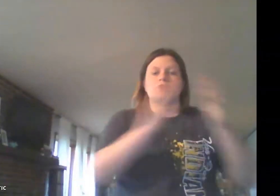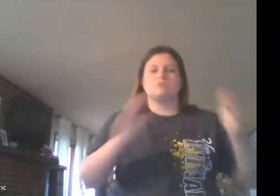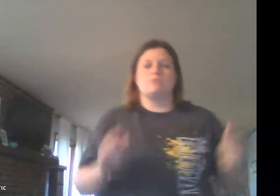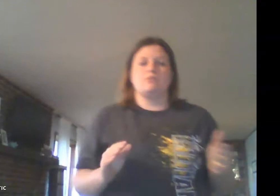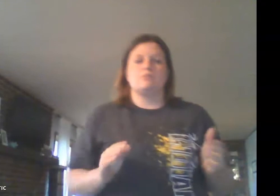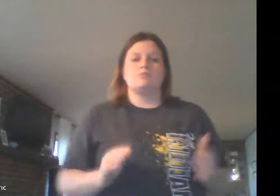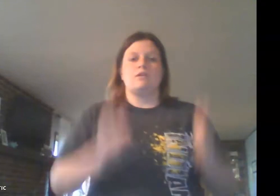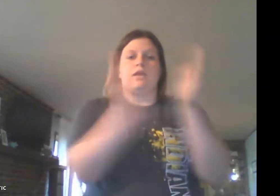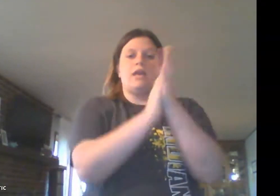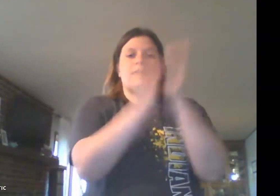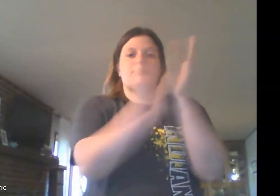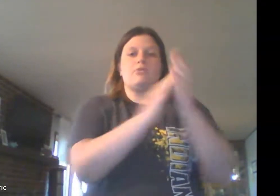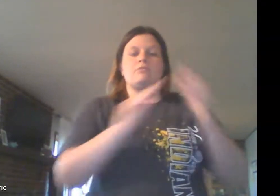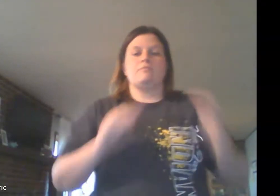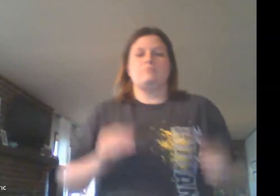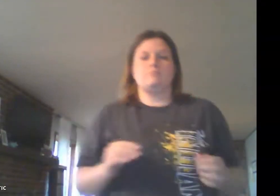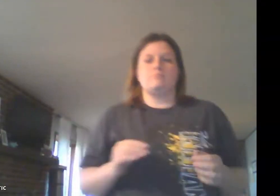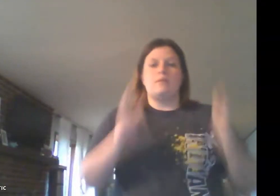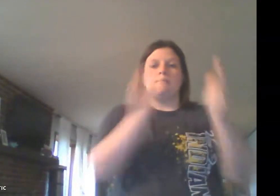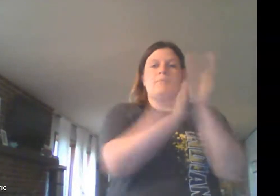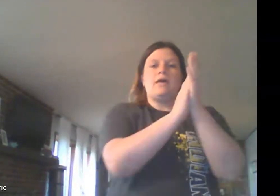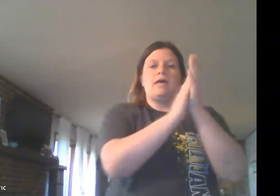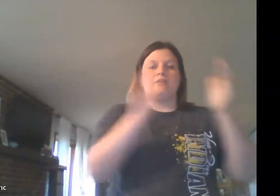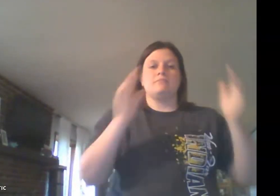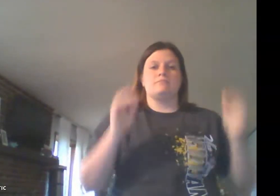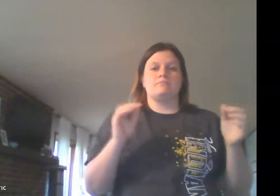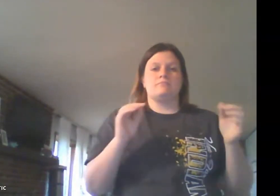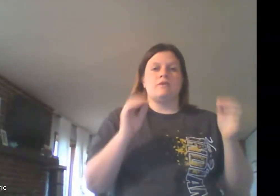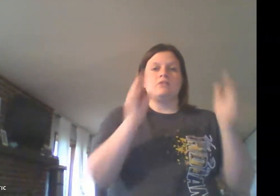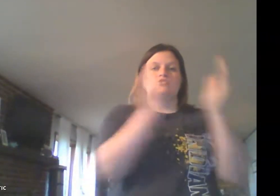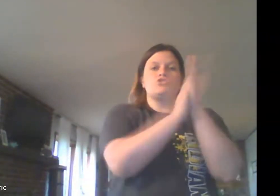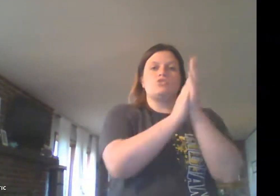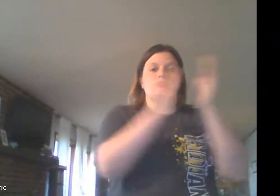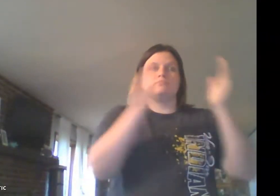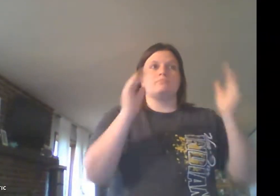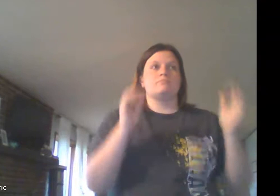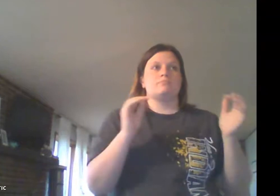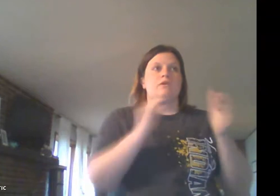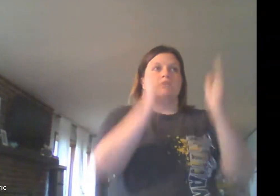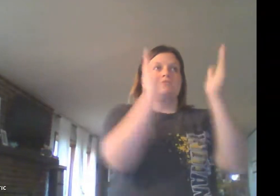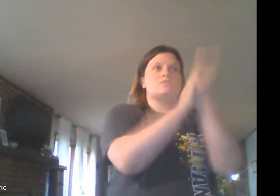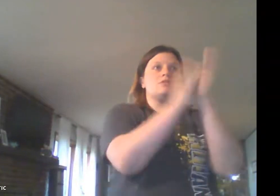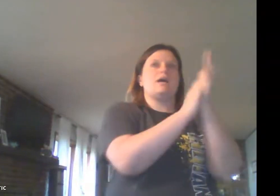March, April, May, June,